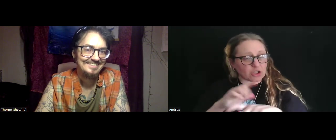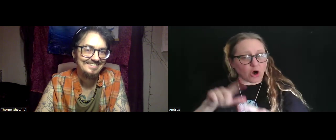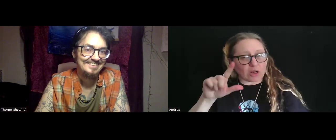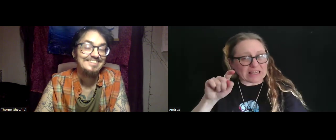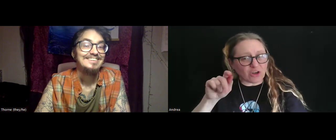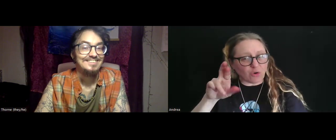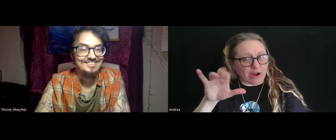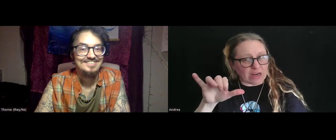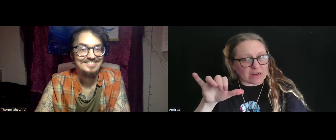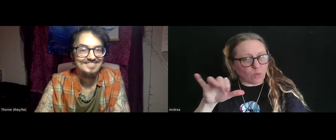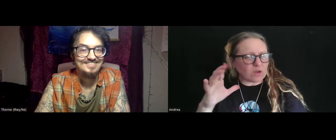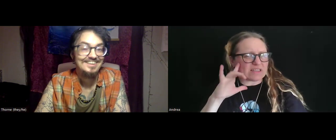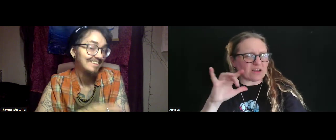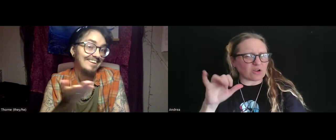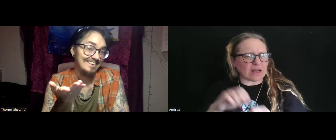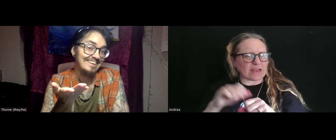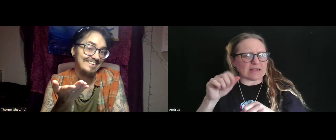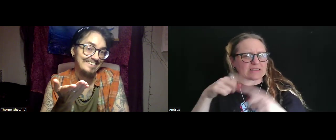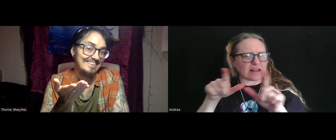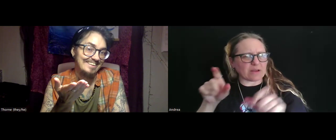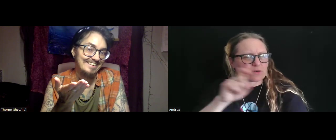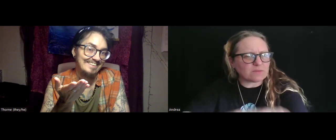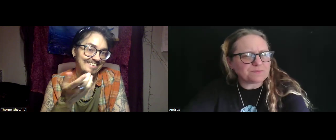are literary. What's that look like in sign language?